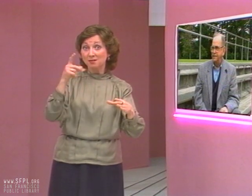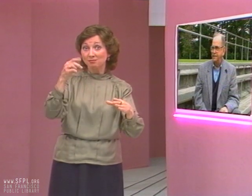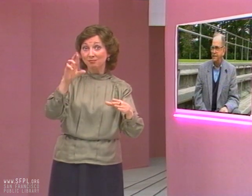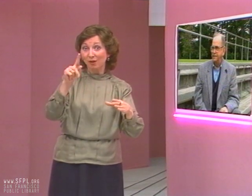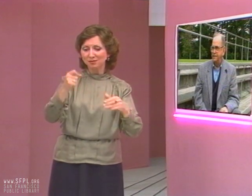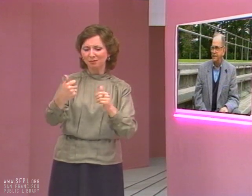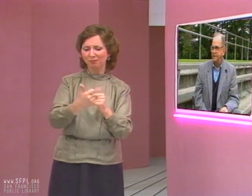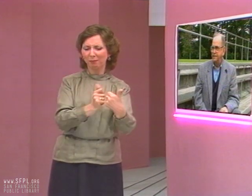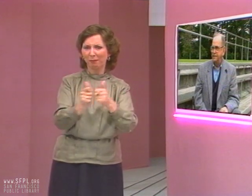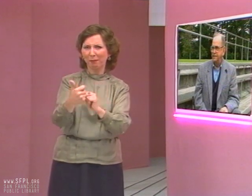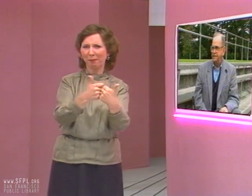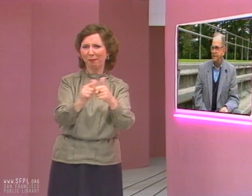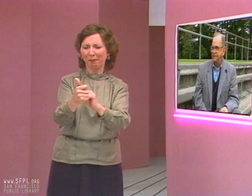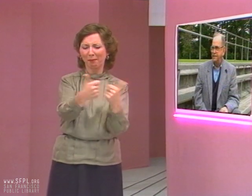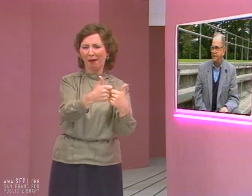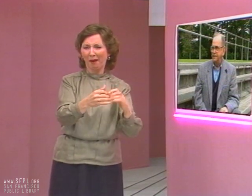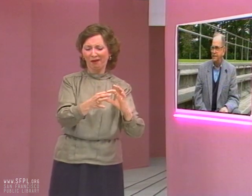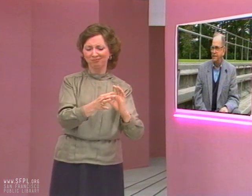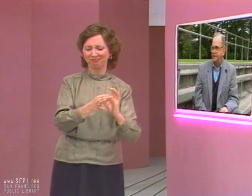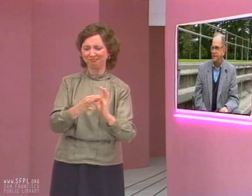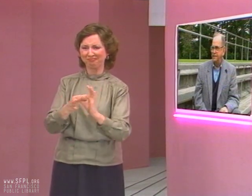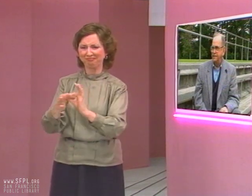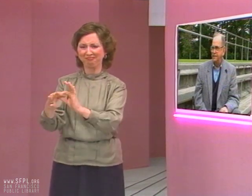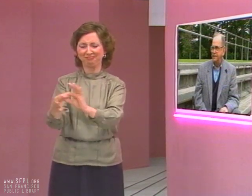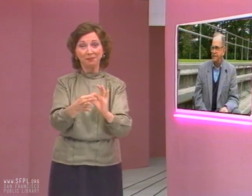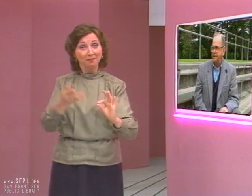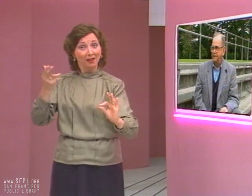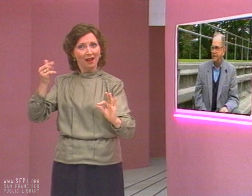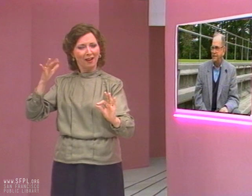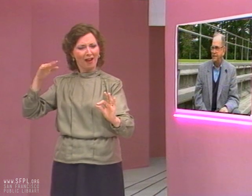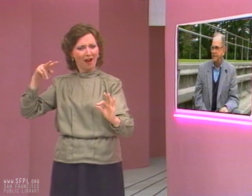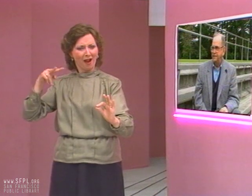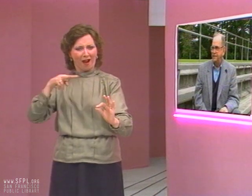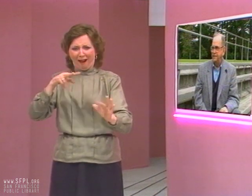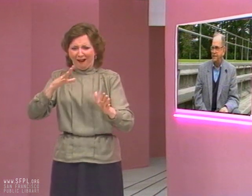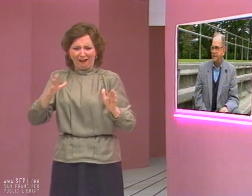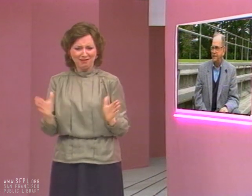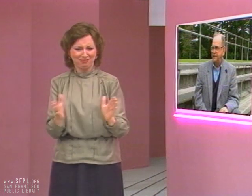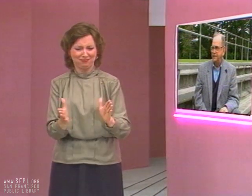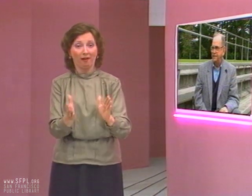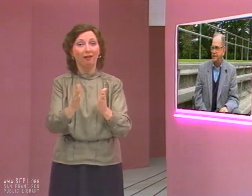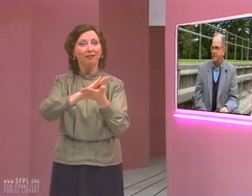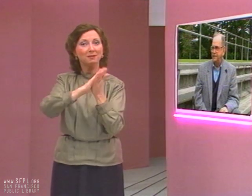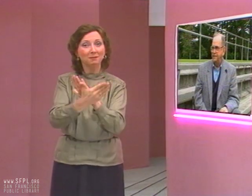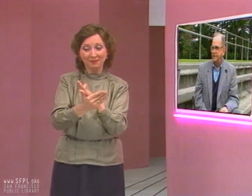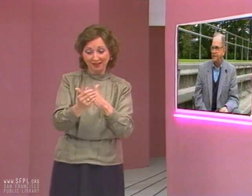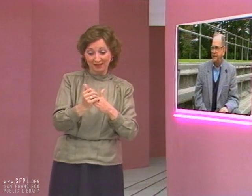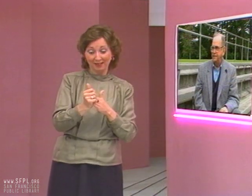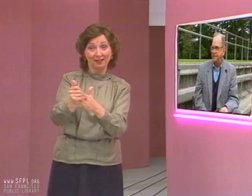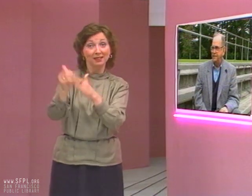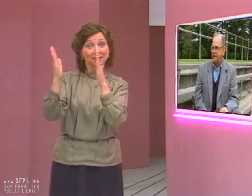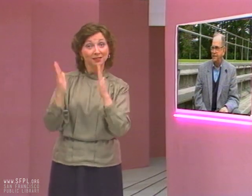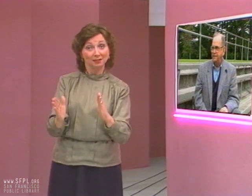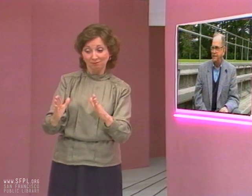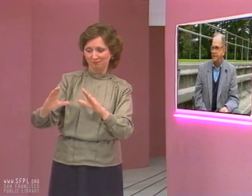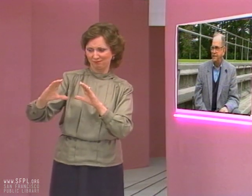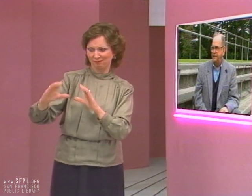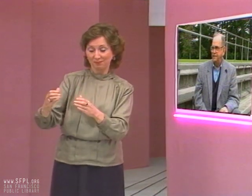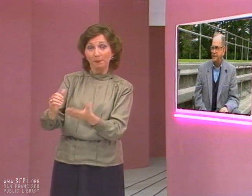Sports in the deaf world have long served as a unifying force. Mr. Jacobs, realizing this, encouraged its growth and